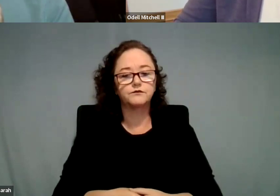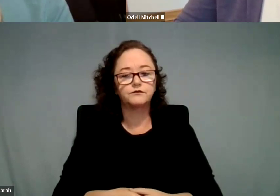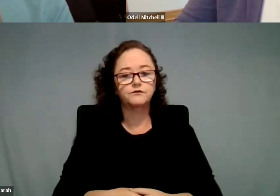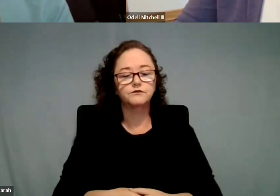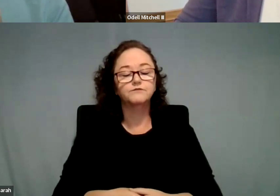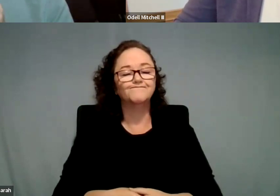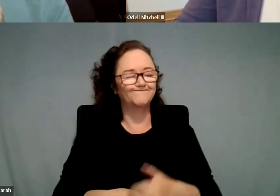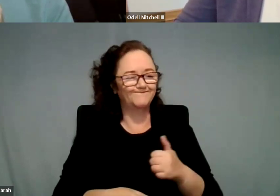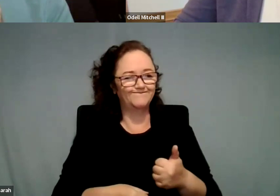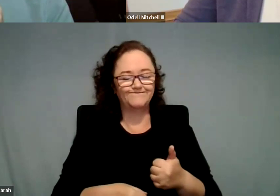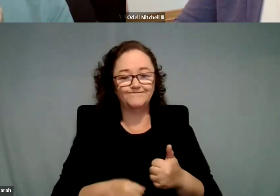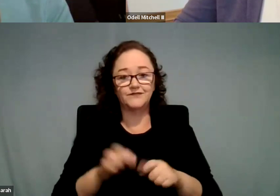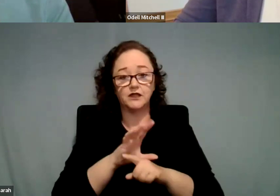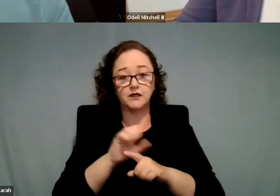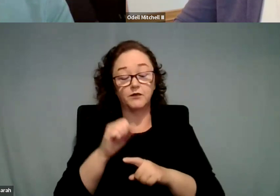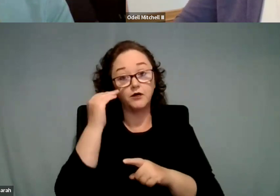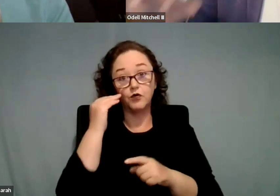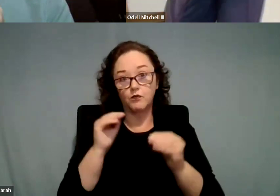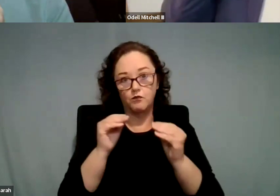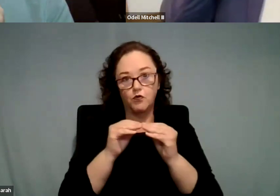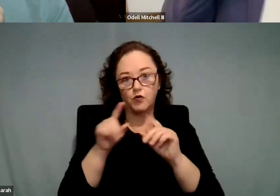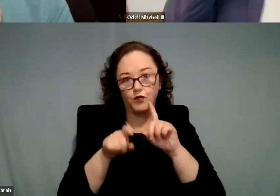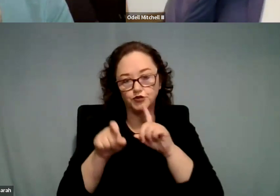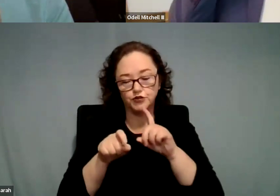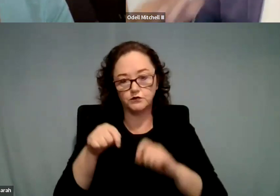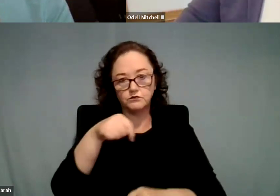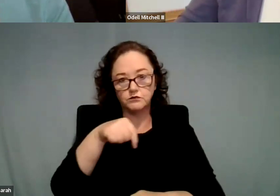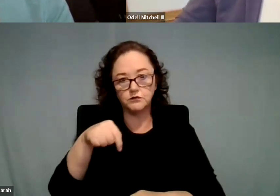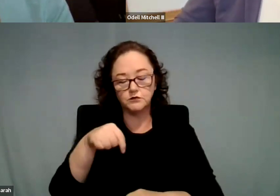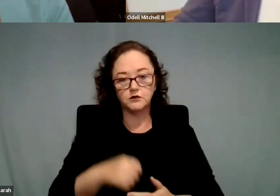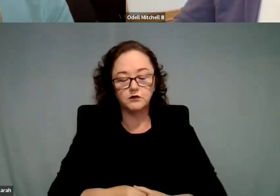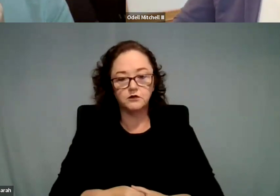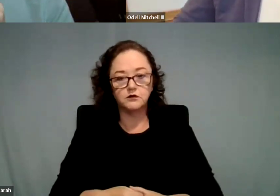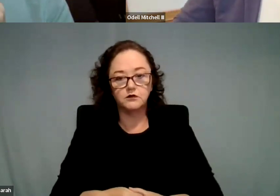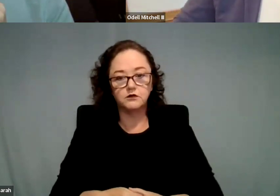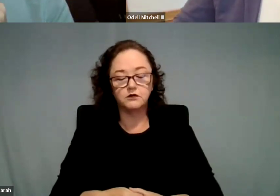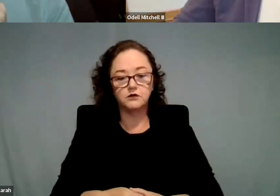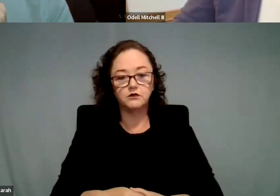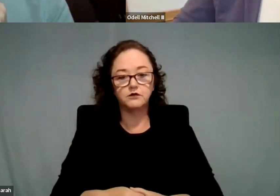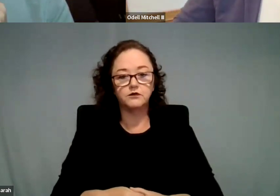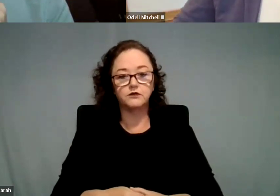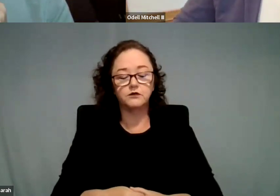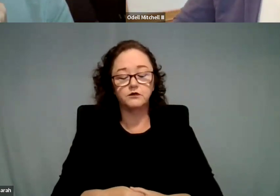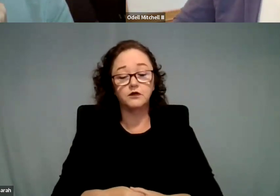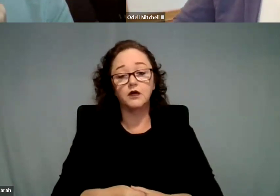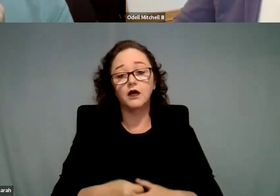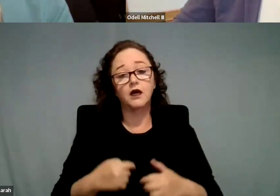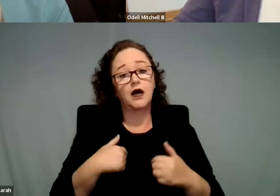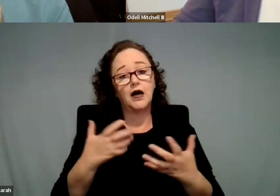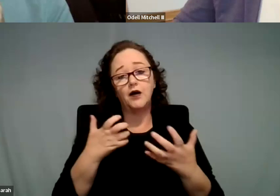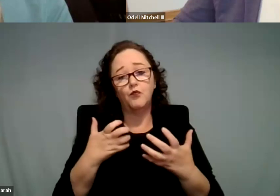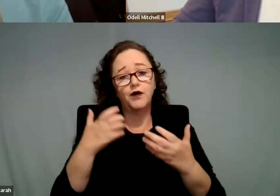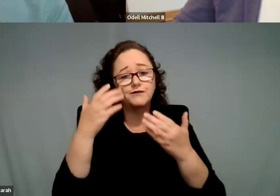Awesome. Well, I know we have some more questions. I want to just give everyone a thank you for your attention